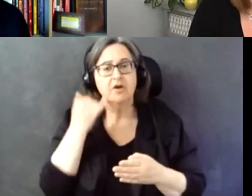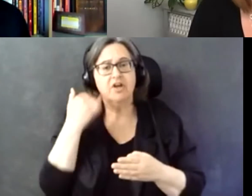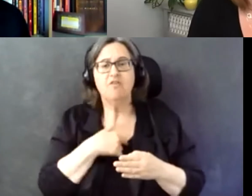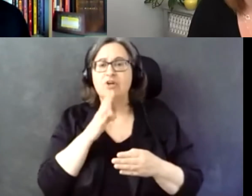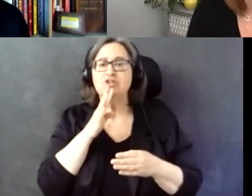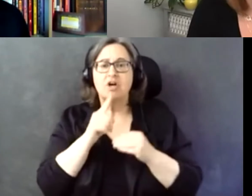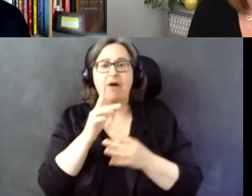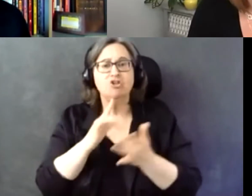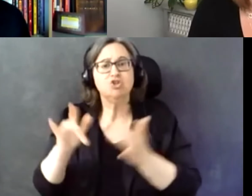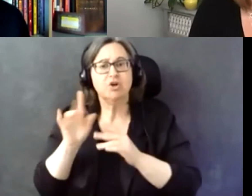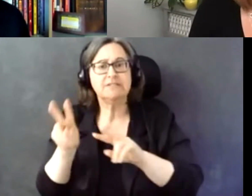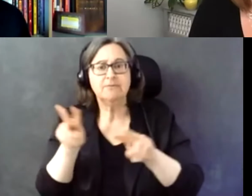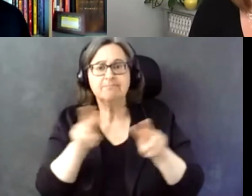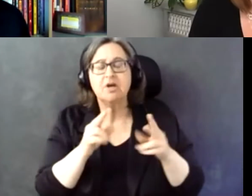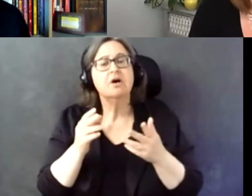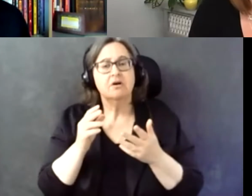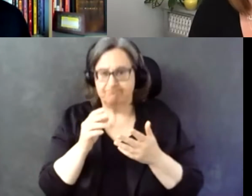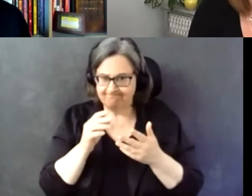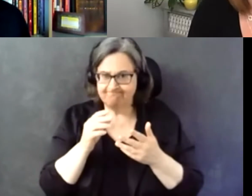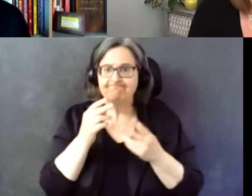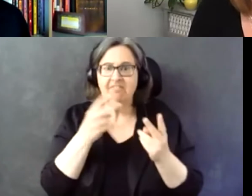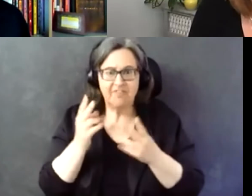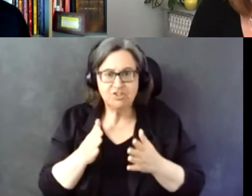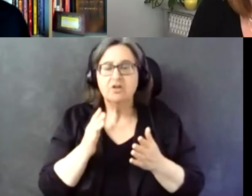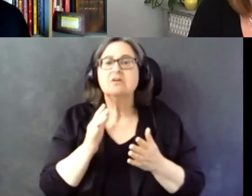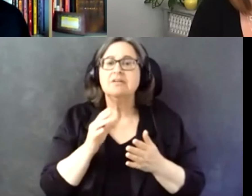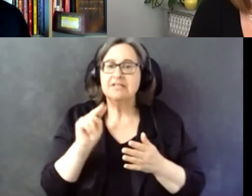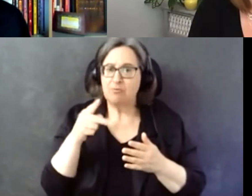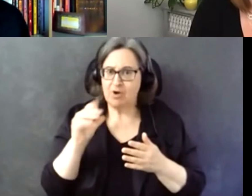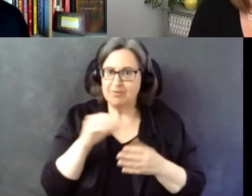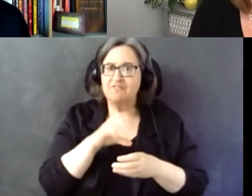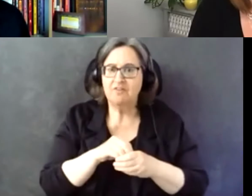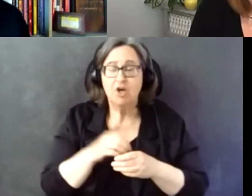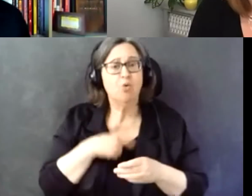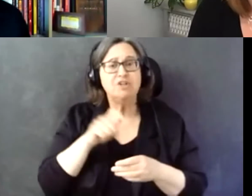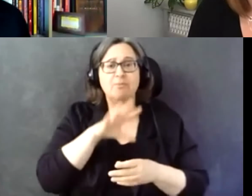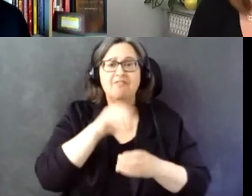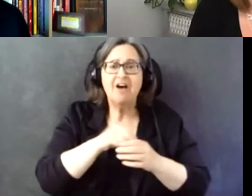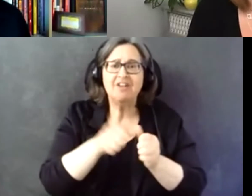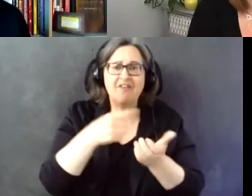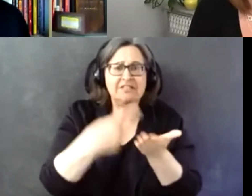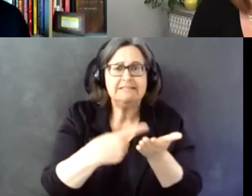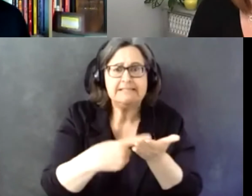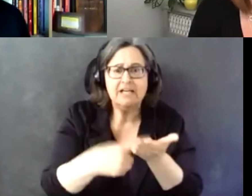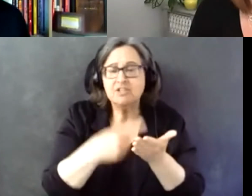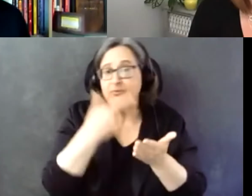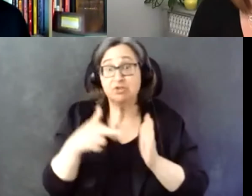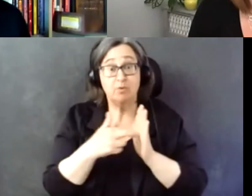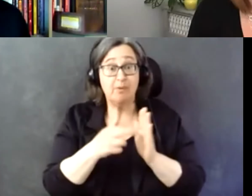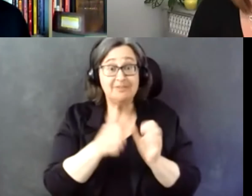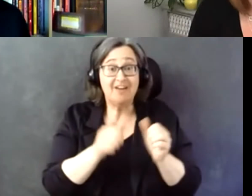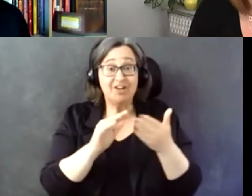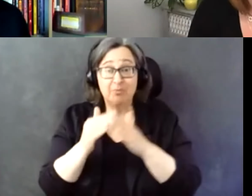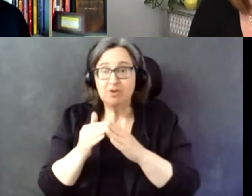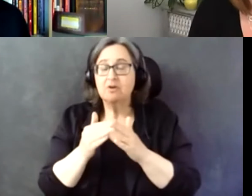tourism non-profits play a role in that it's you know we should be at every table because we represent every community and every aspect of you know